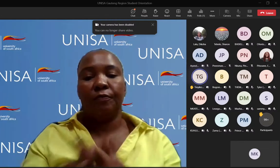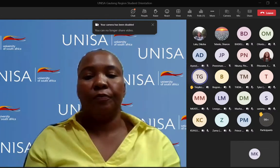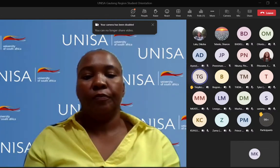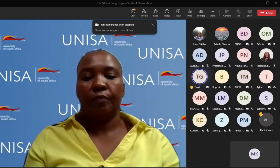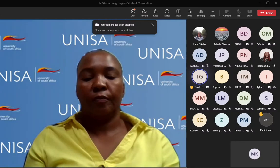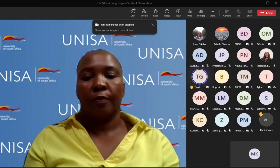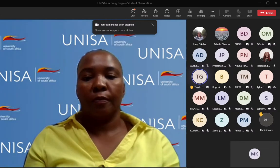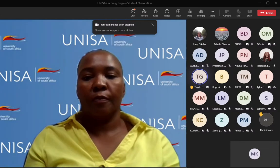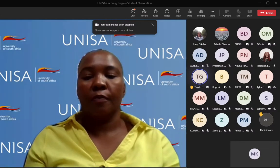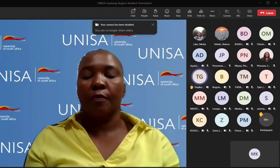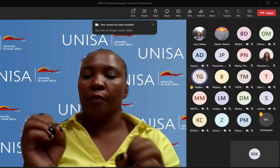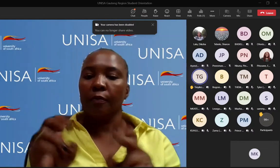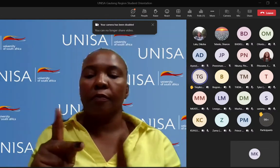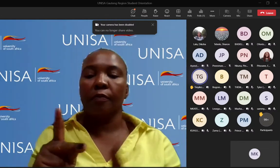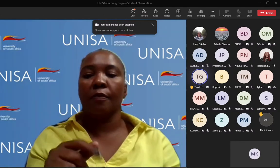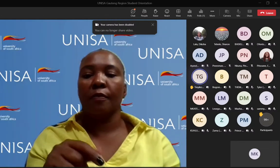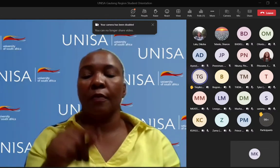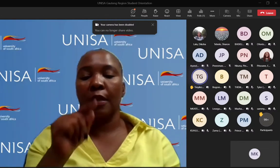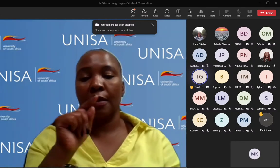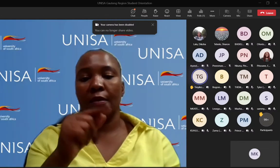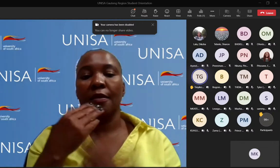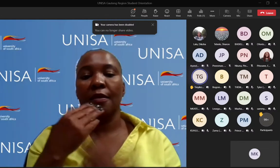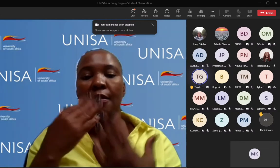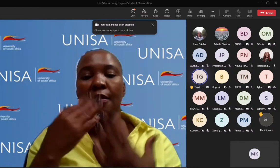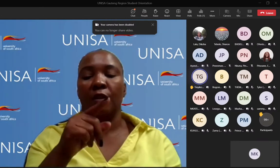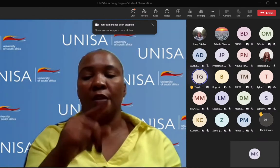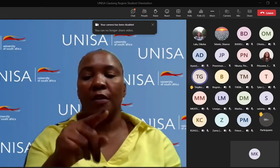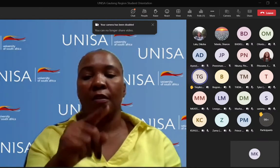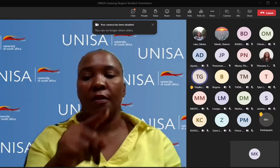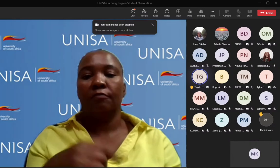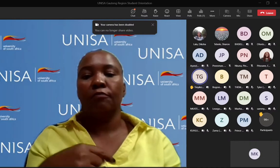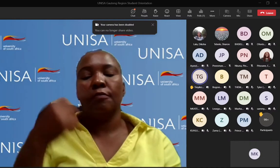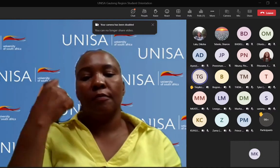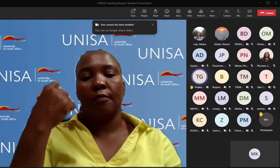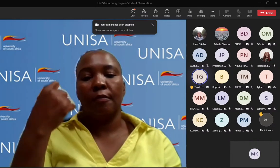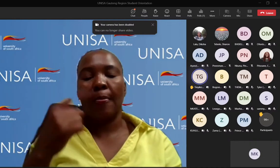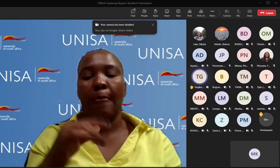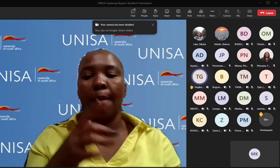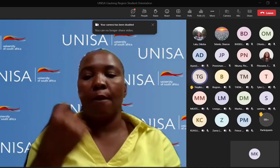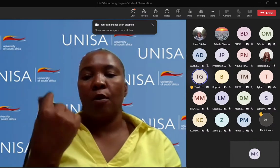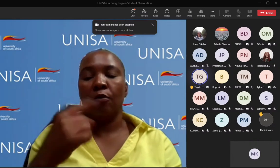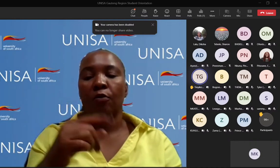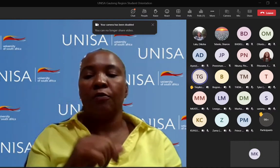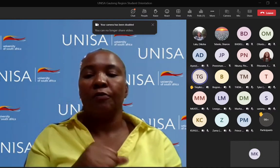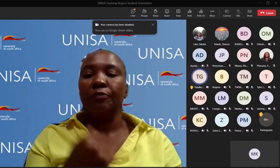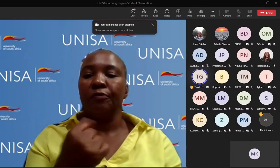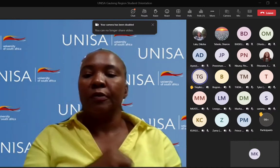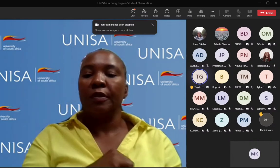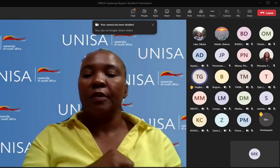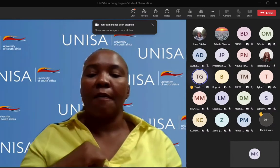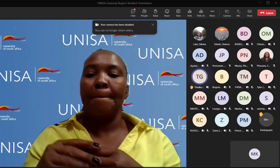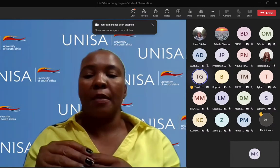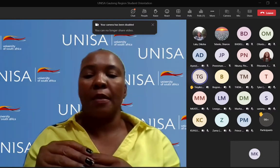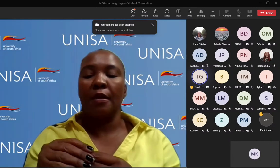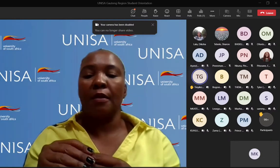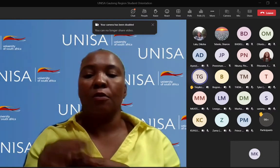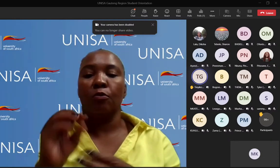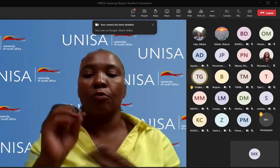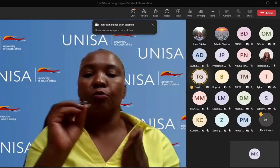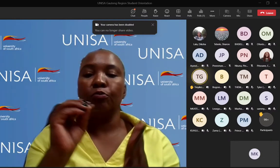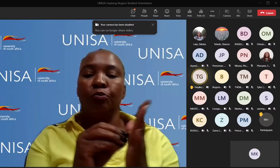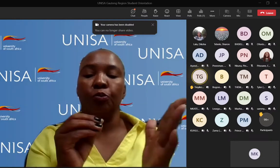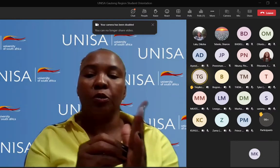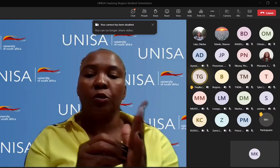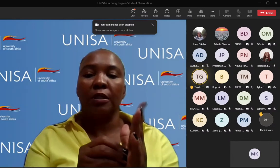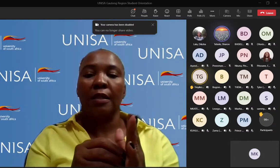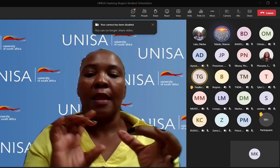you're right thank you so much for that then you go I think one of my colleagues can assist with posting the the link to the short courses